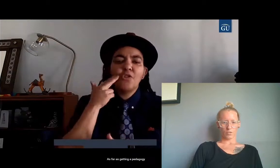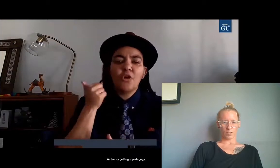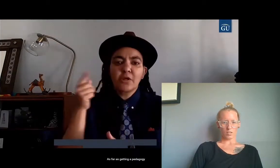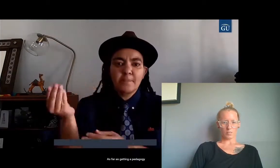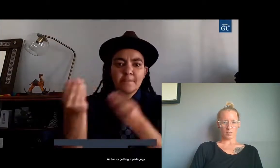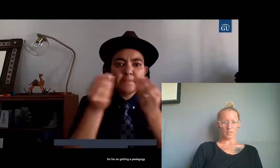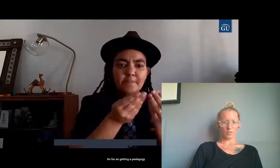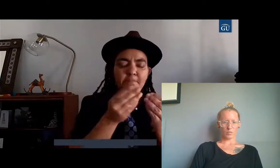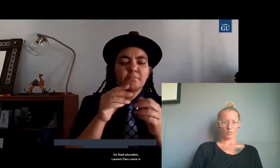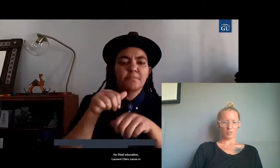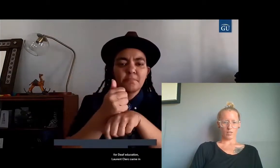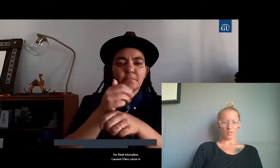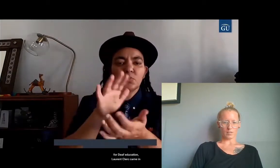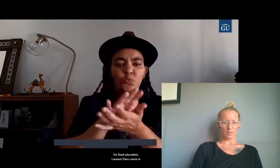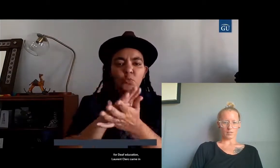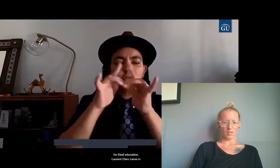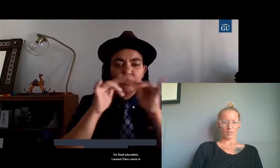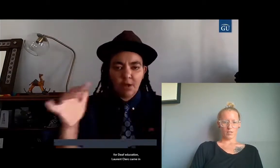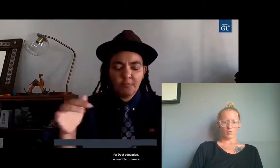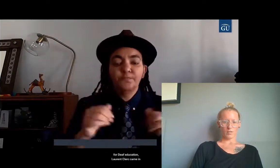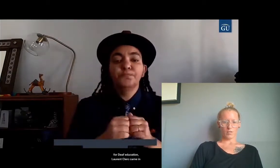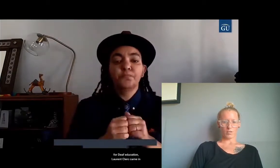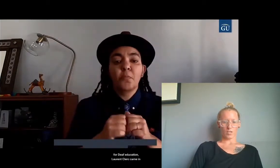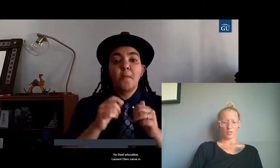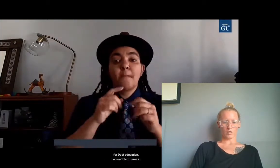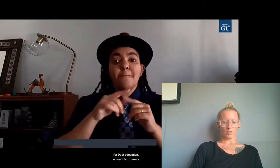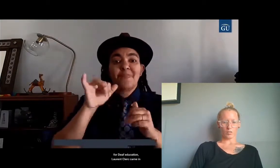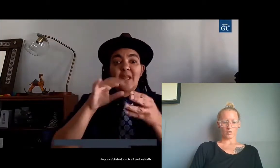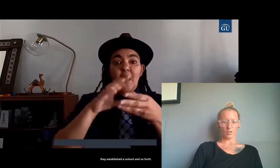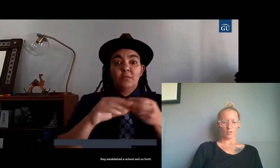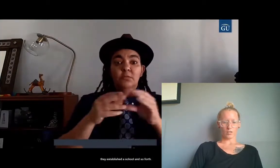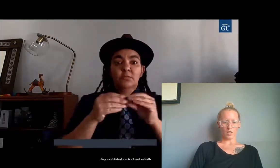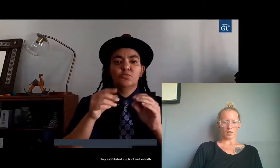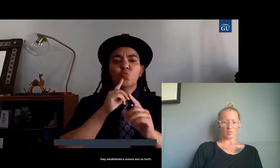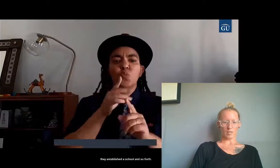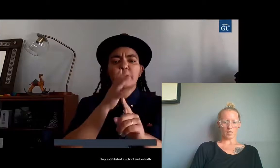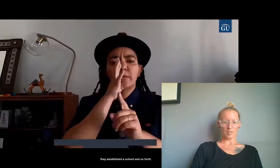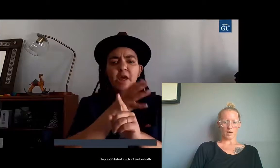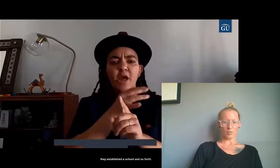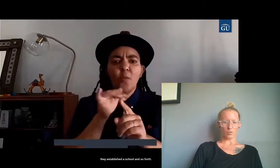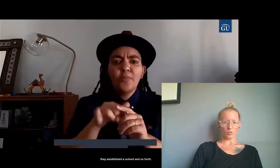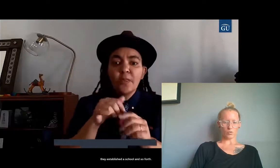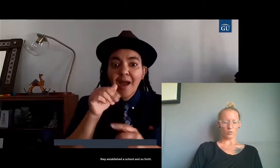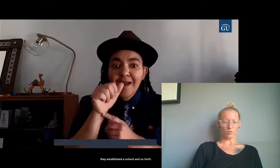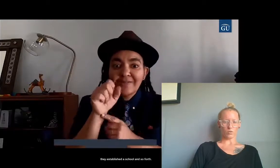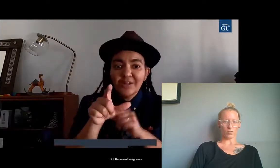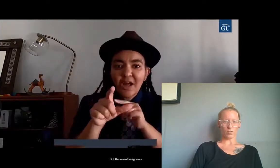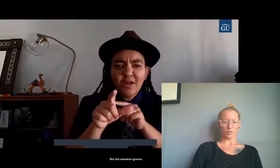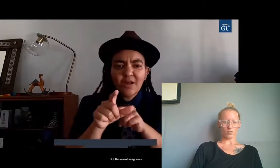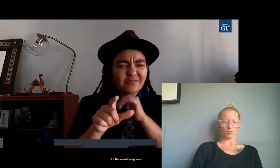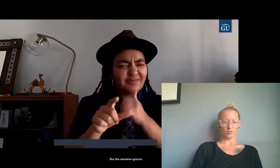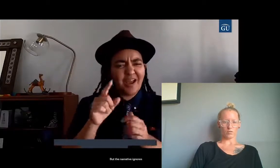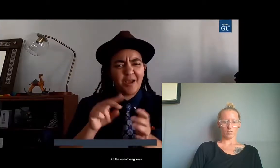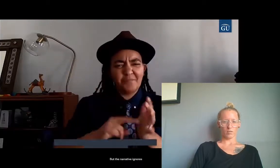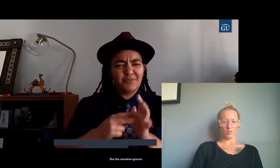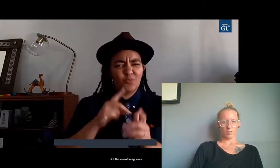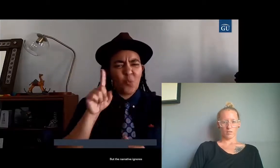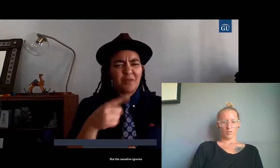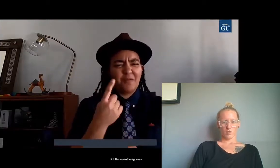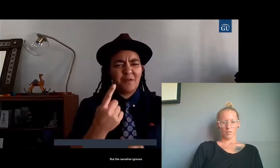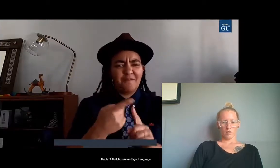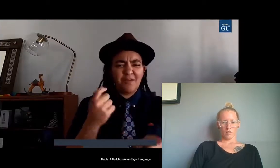Sign languages, basically we went to France, and for deaf education, Laurent Clerc came and they established the school and so forth.